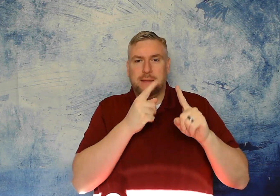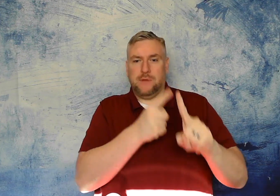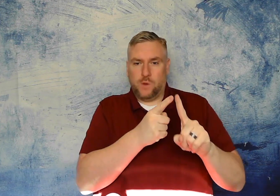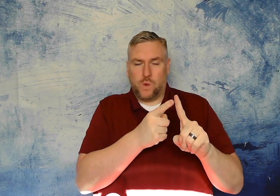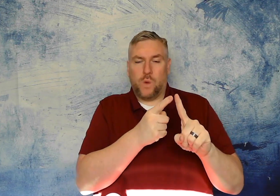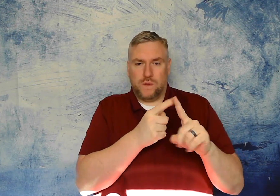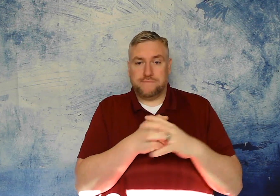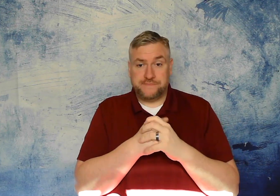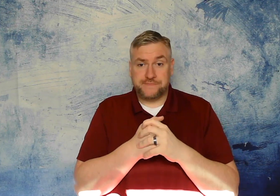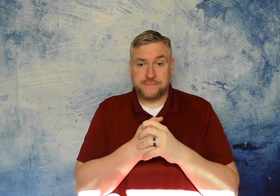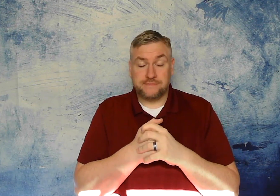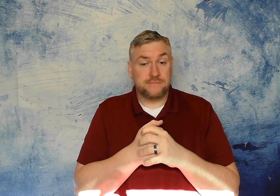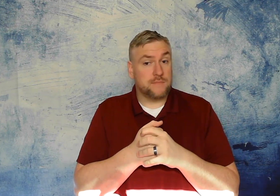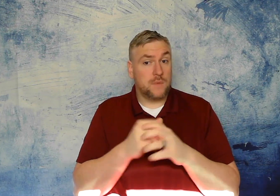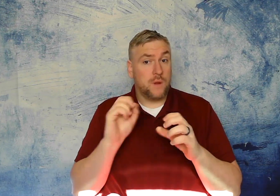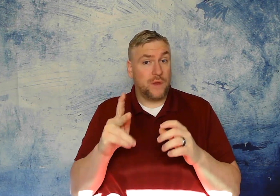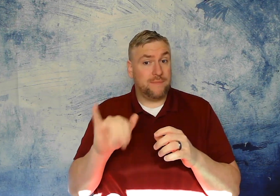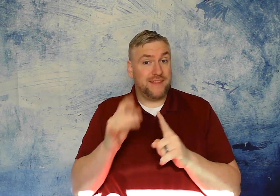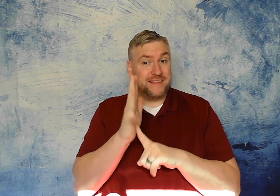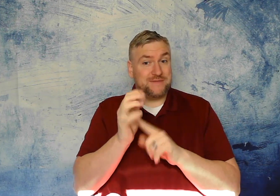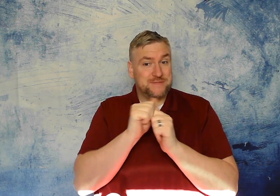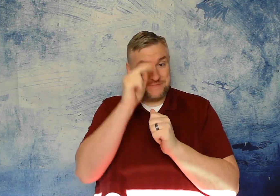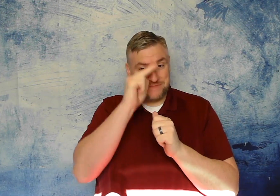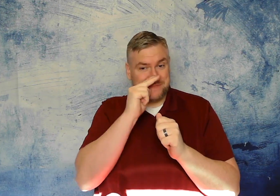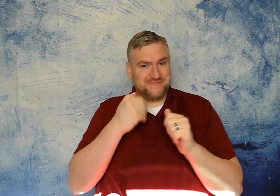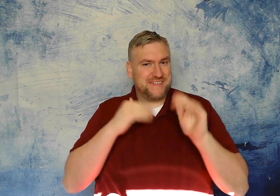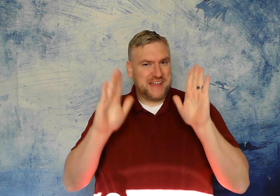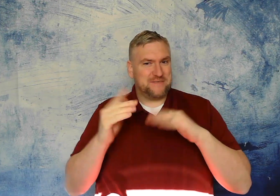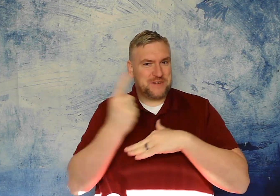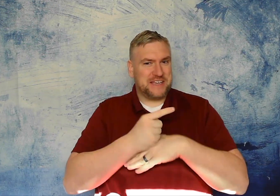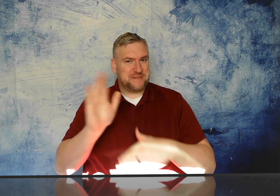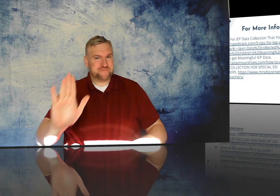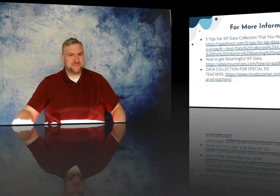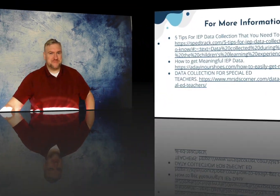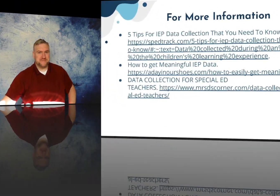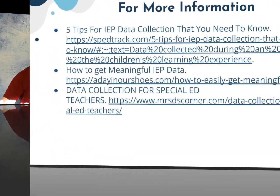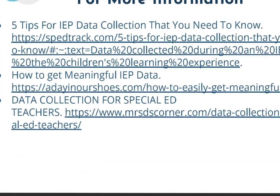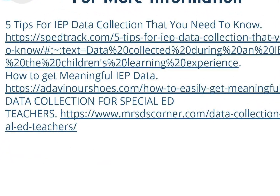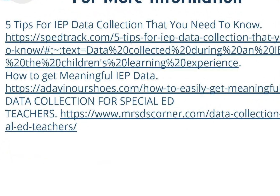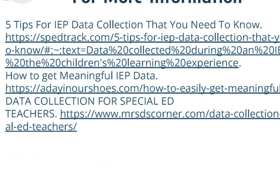so you can collect the IEP data that the goal requires. That's 5 Minutes with Nate. Have a great day.